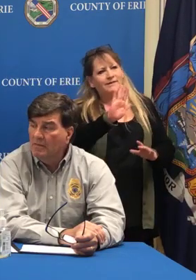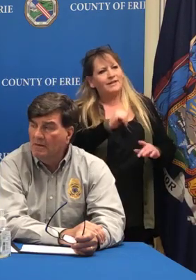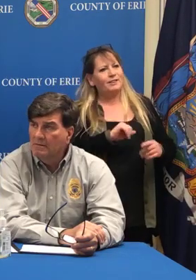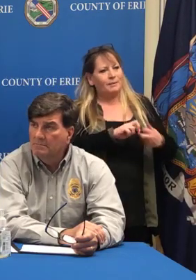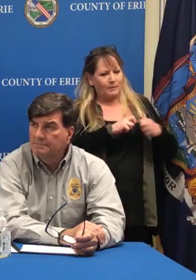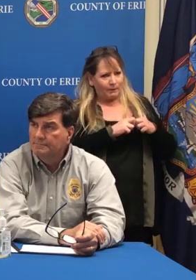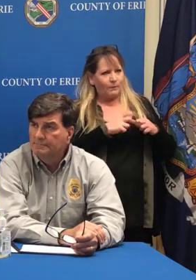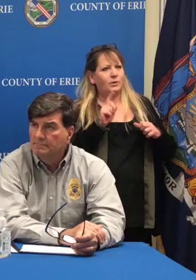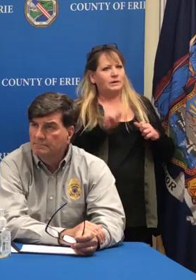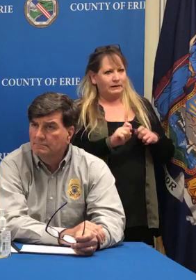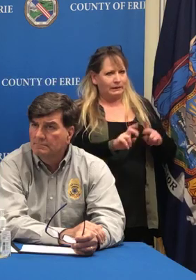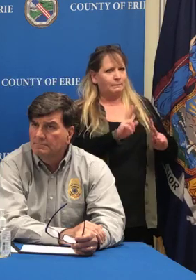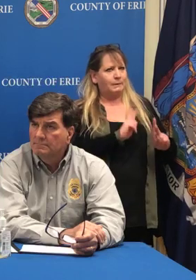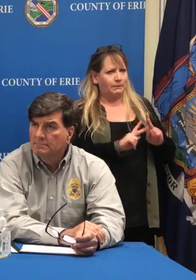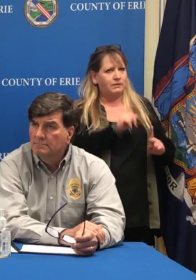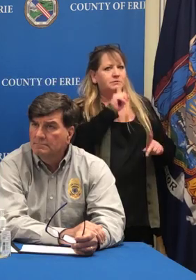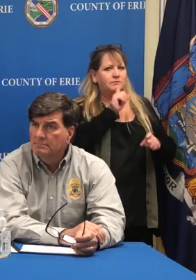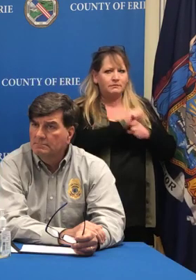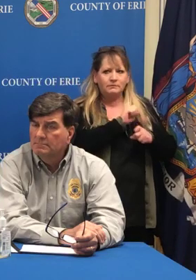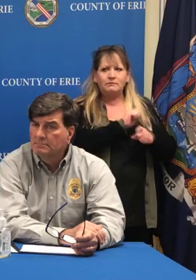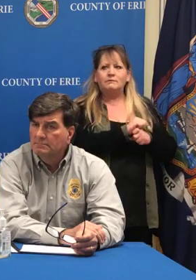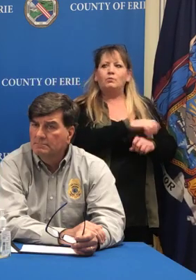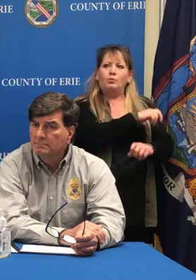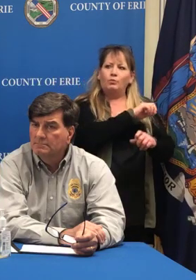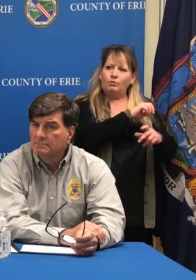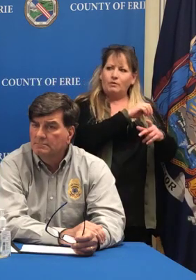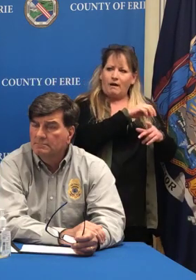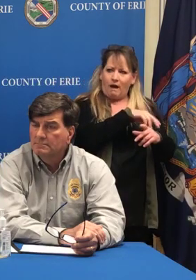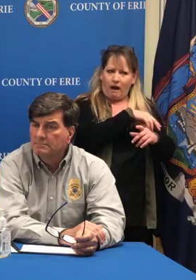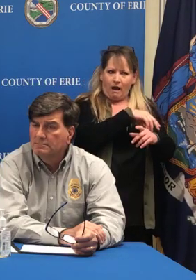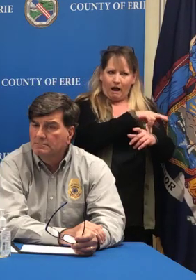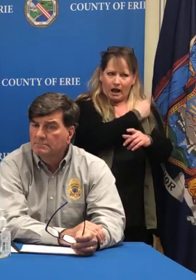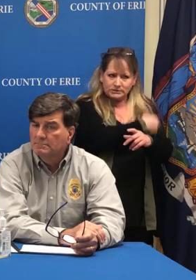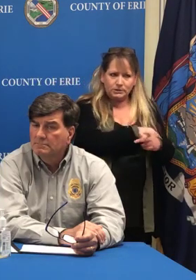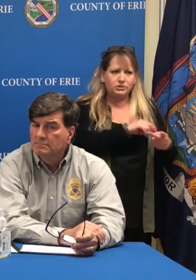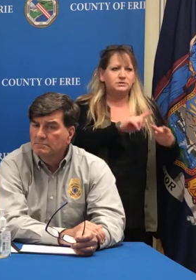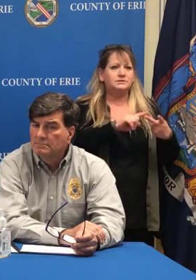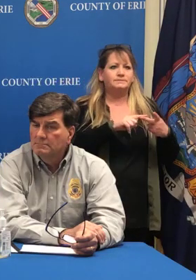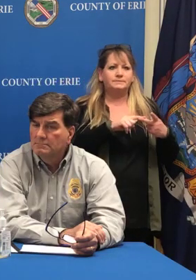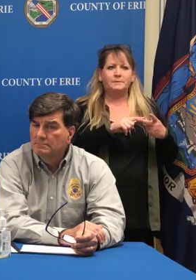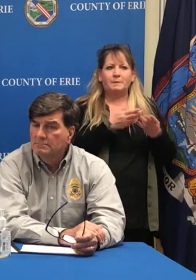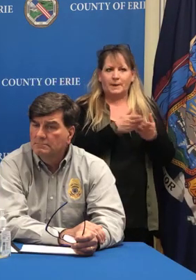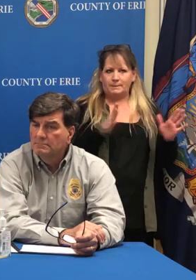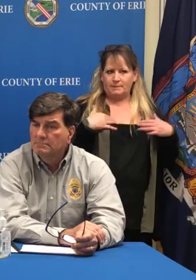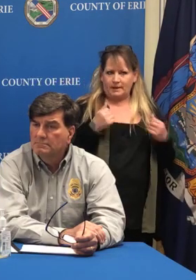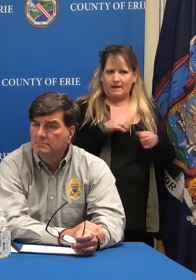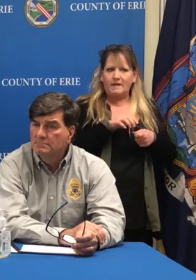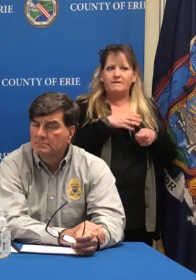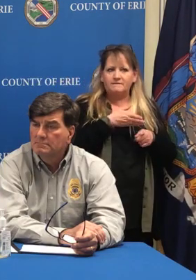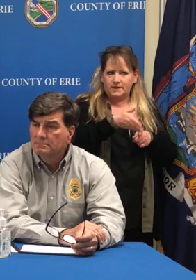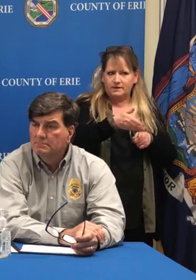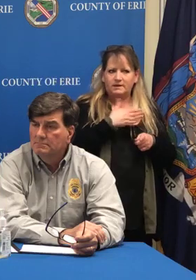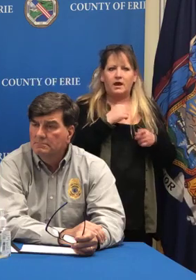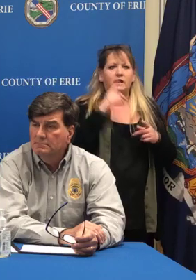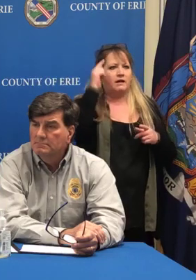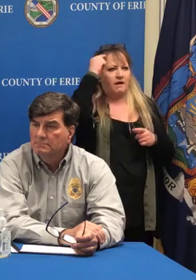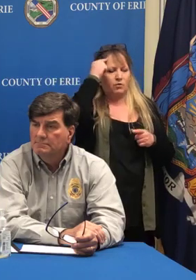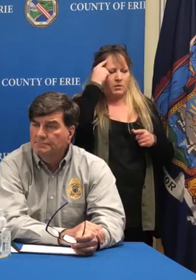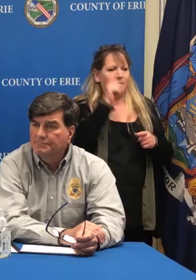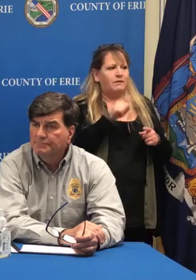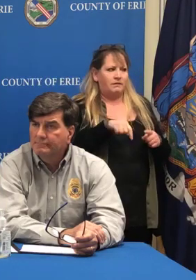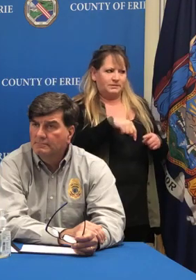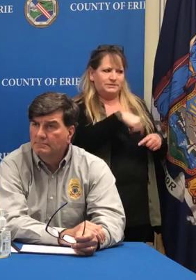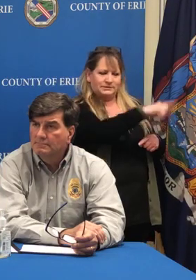for individuals that work in hospitals, in the public health field, and government. I do